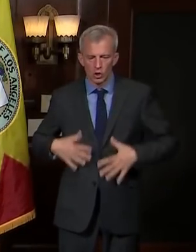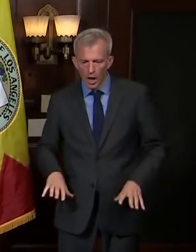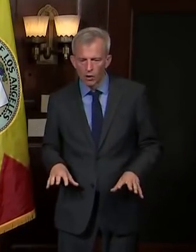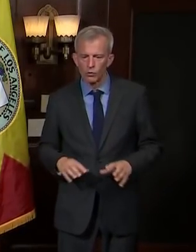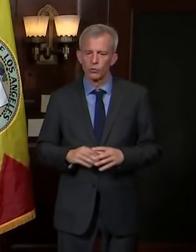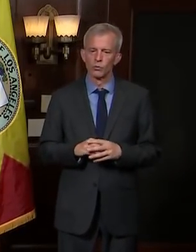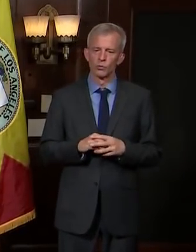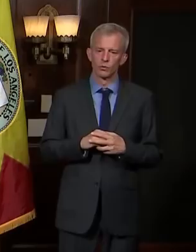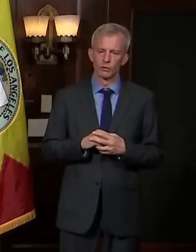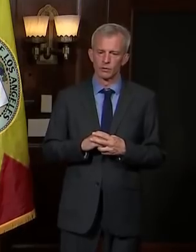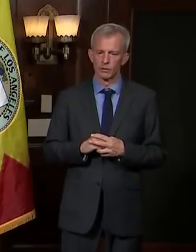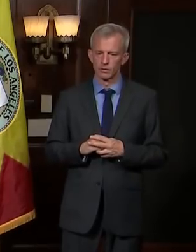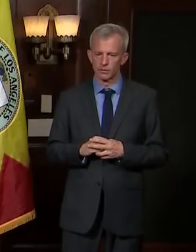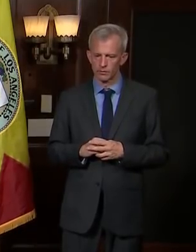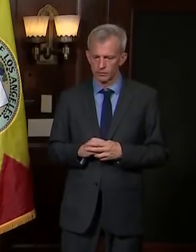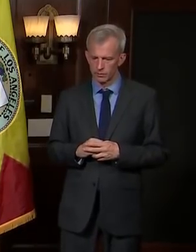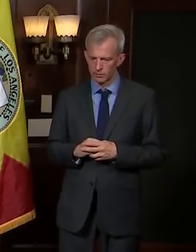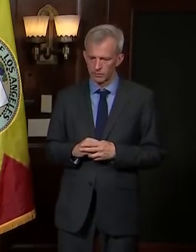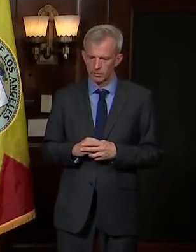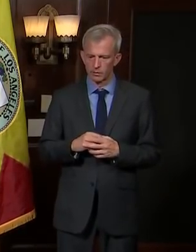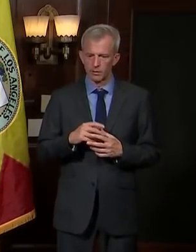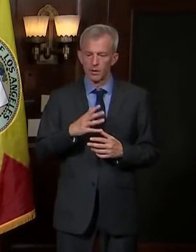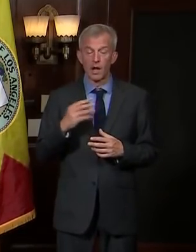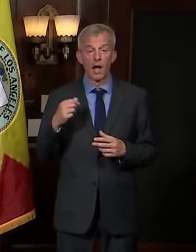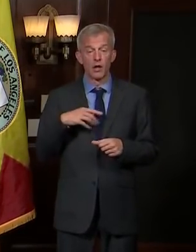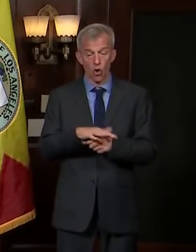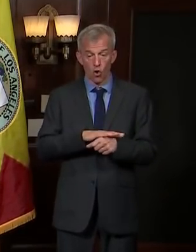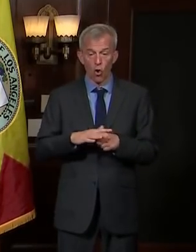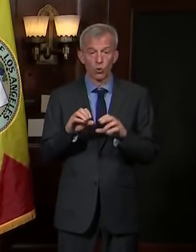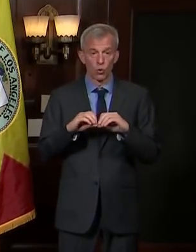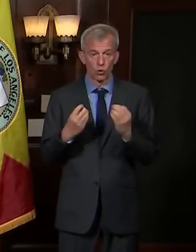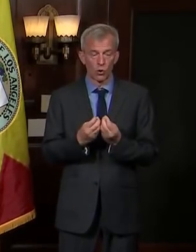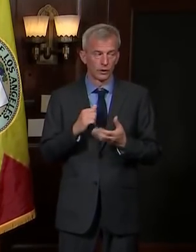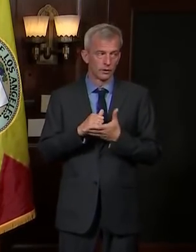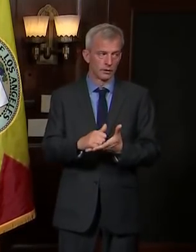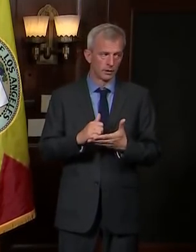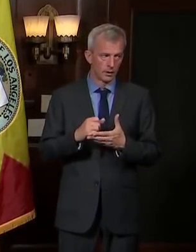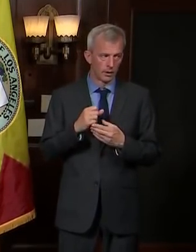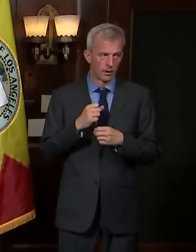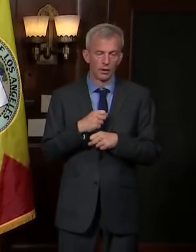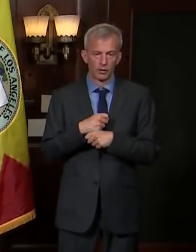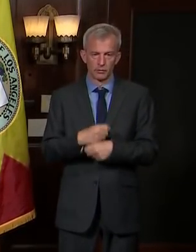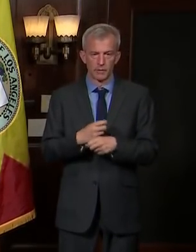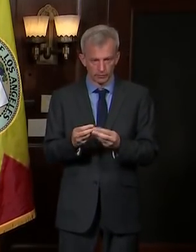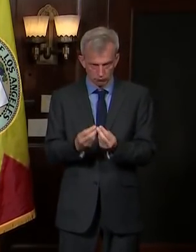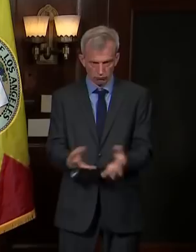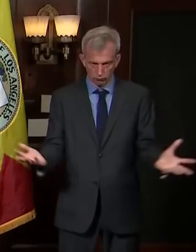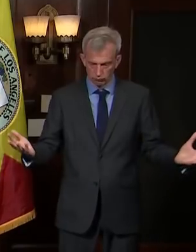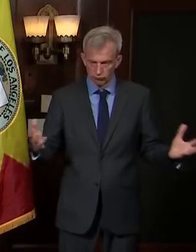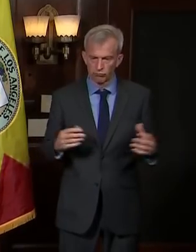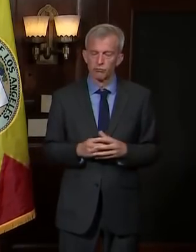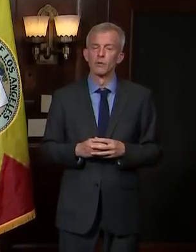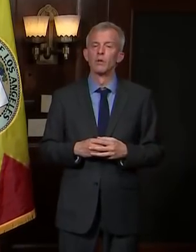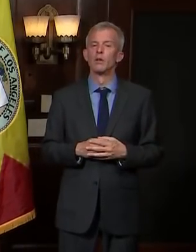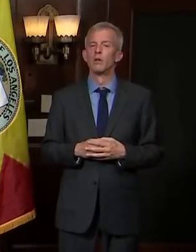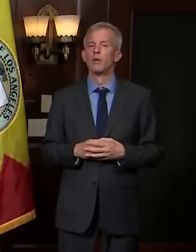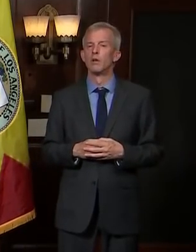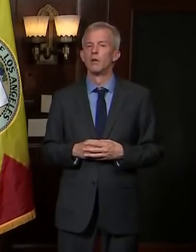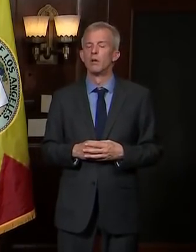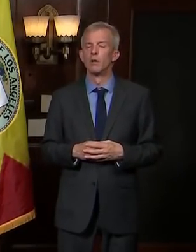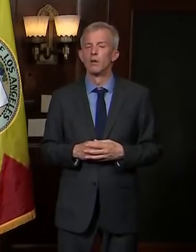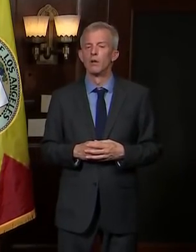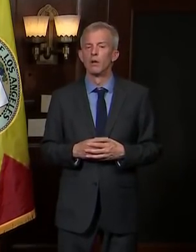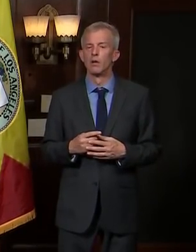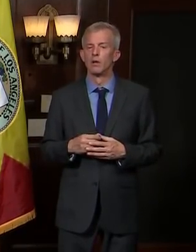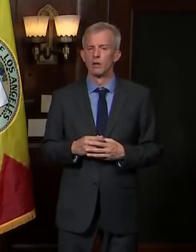distributing them to local organizations. And I was just wondering if you could help